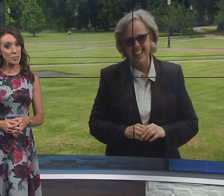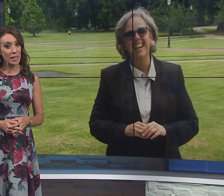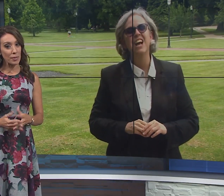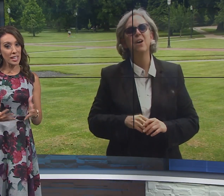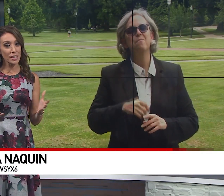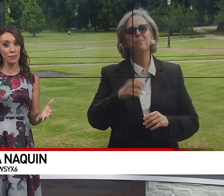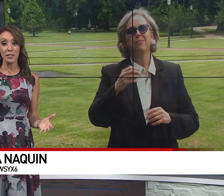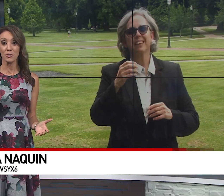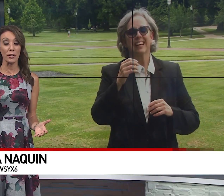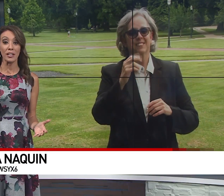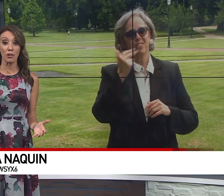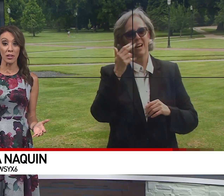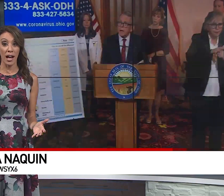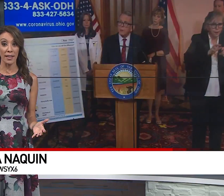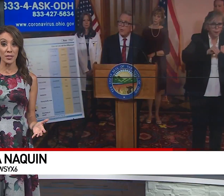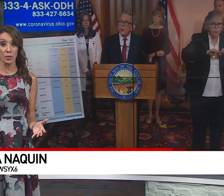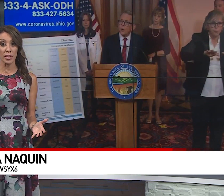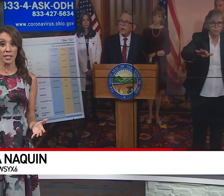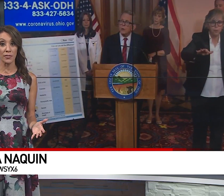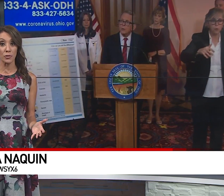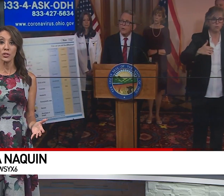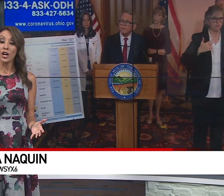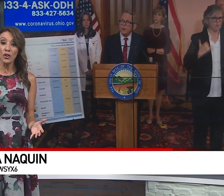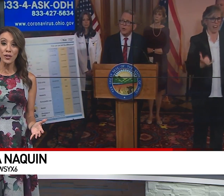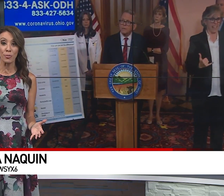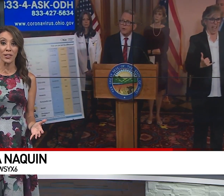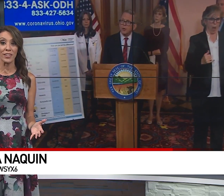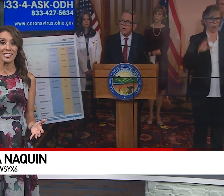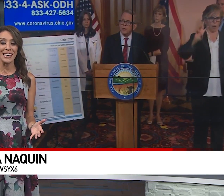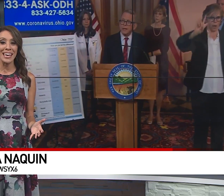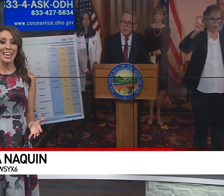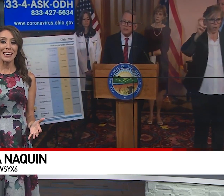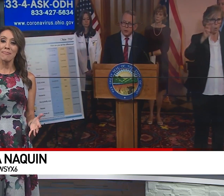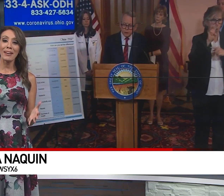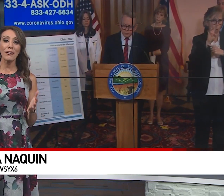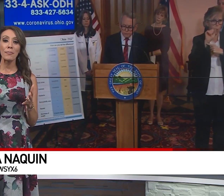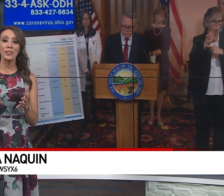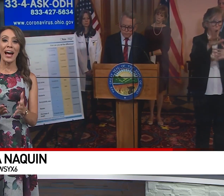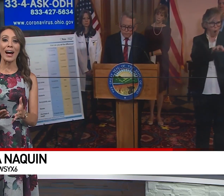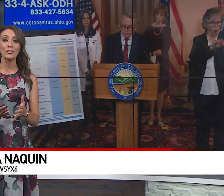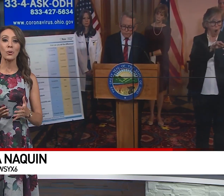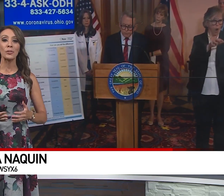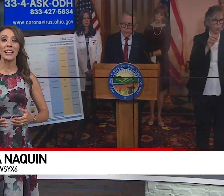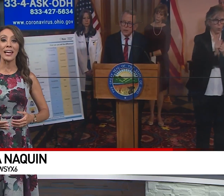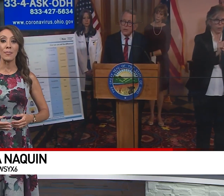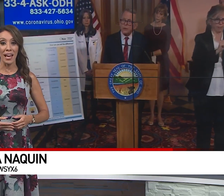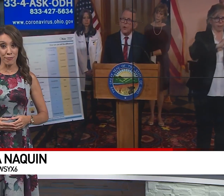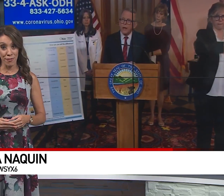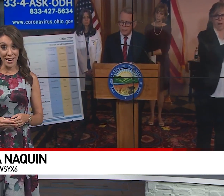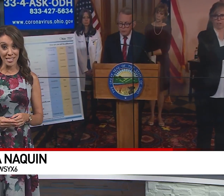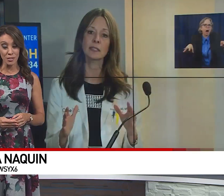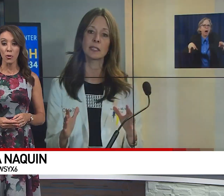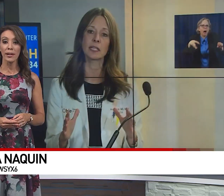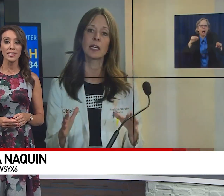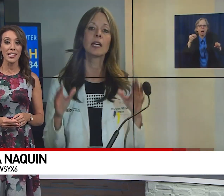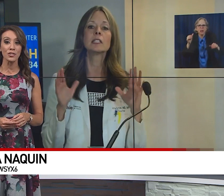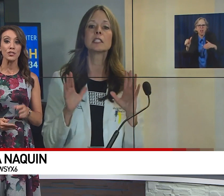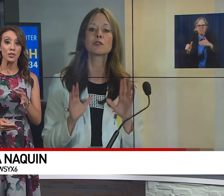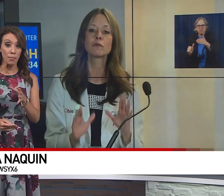became a daily fixture in our lives during the governor's COVID briefings. It made her a bit of a household name and face, drawing attention to